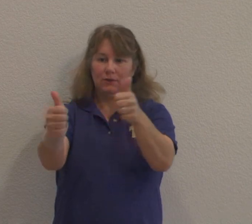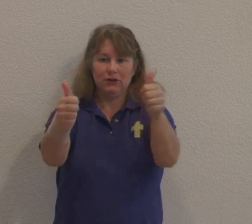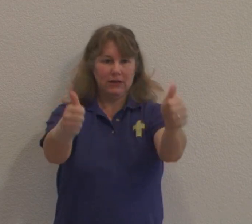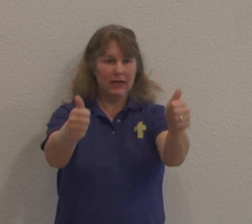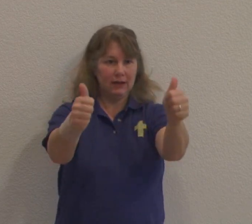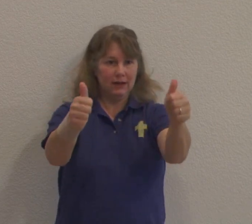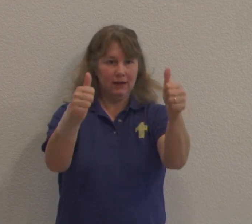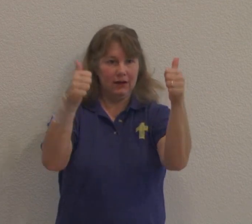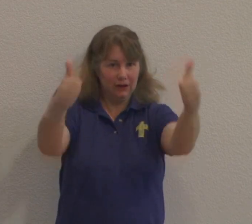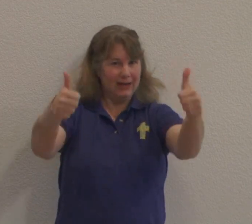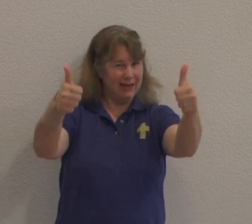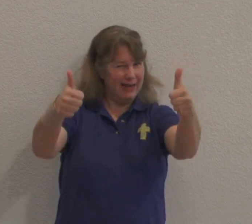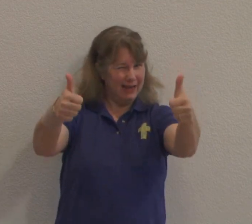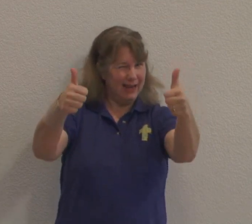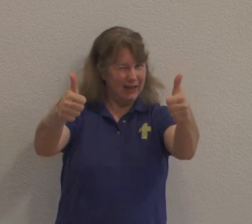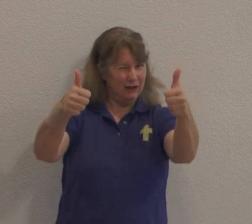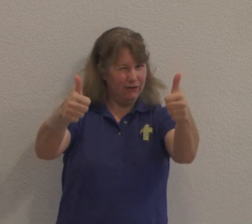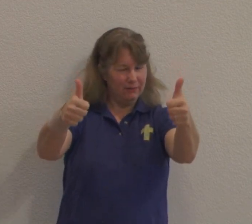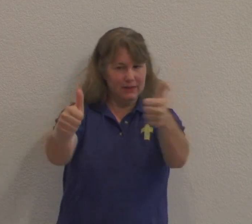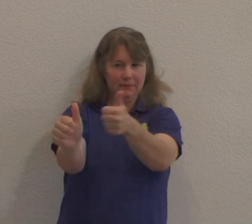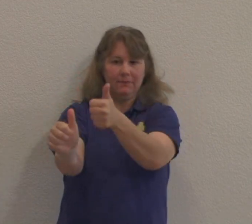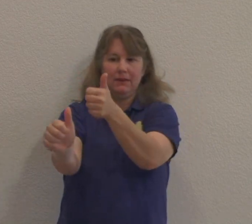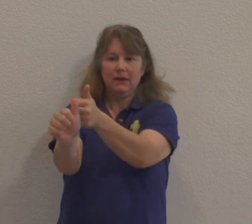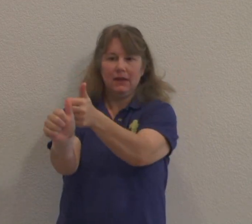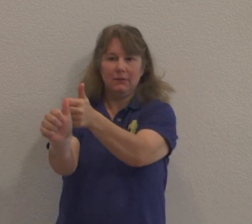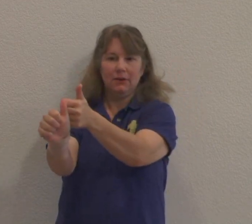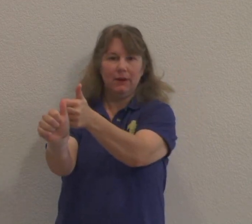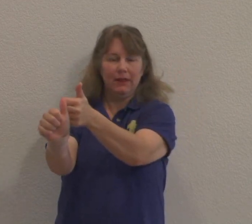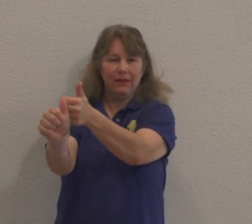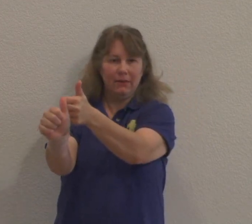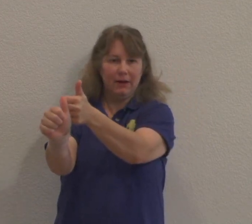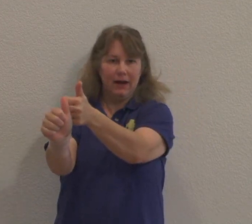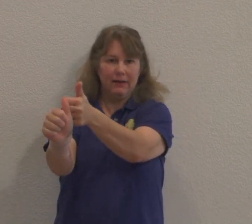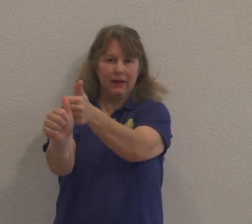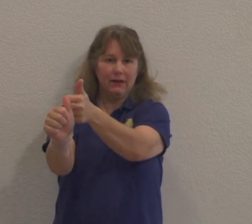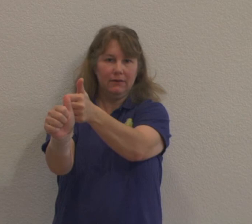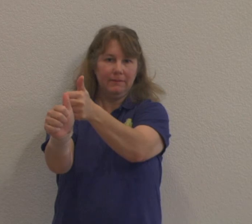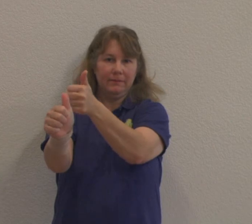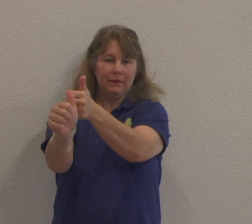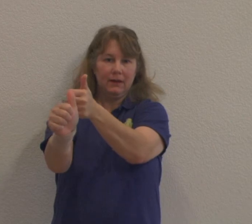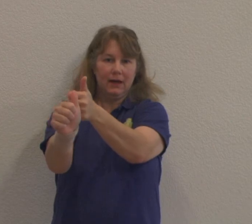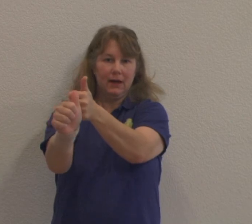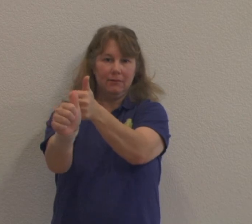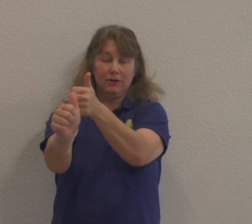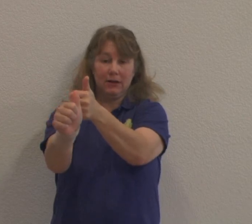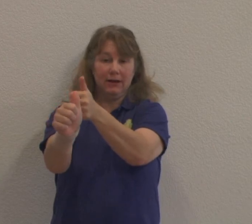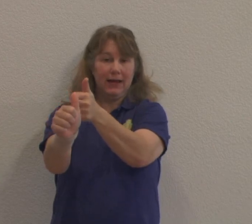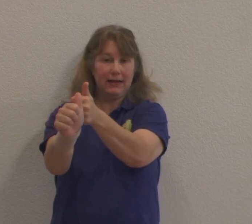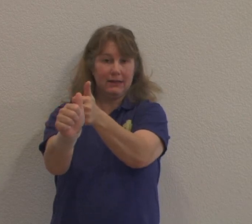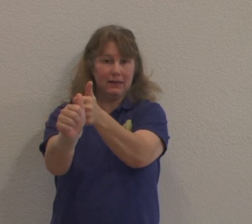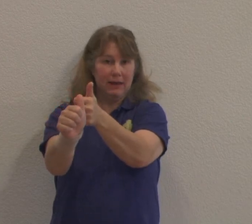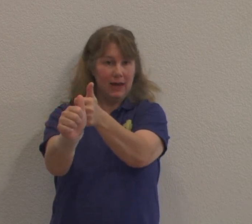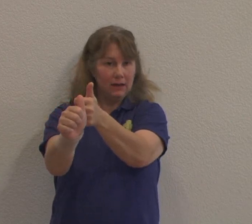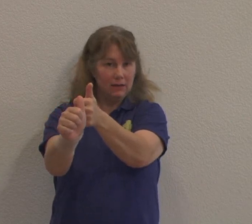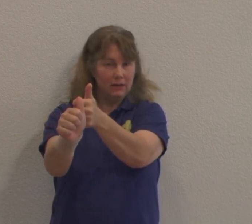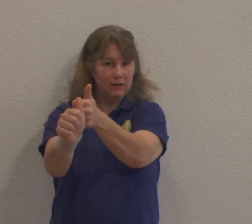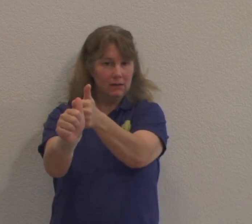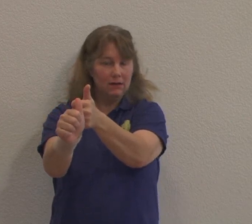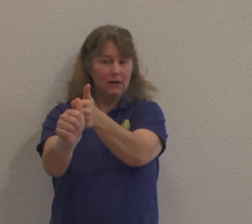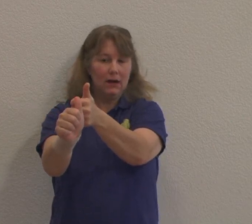What you take, you know, like a, you know, thumbs up. You're going to put one thumb behind the other. Your dominant hand is in the back. In